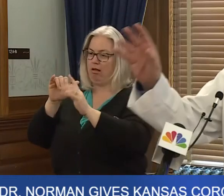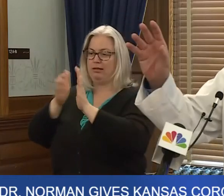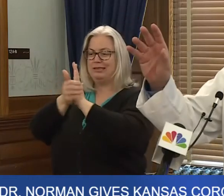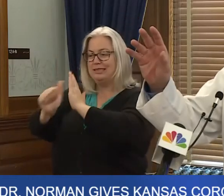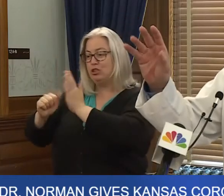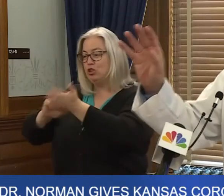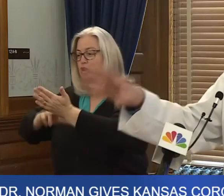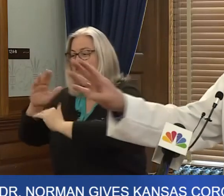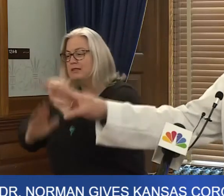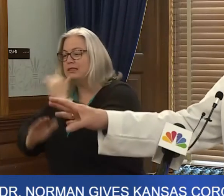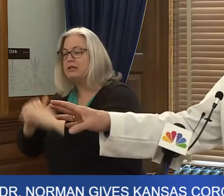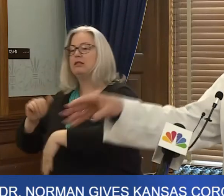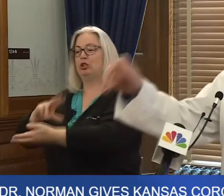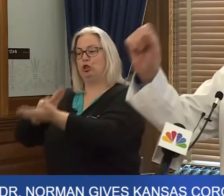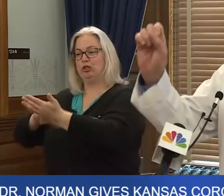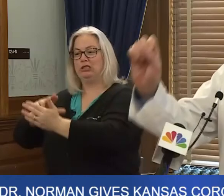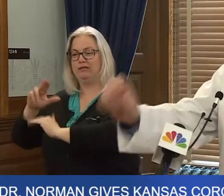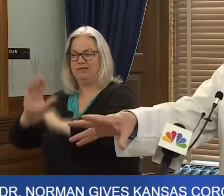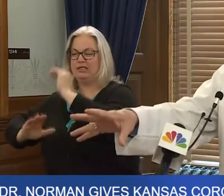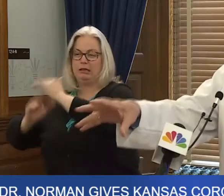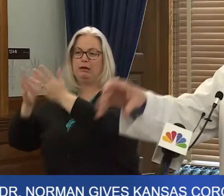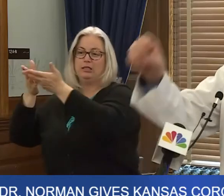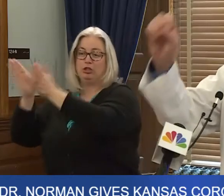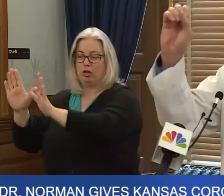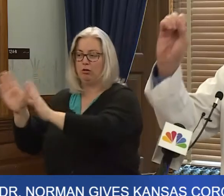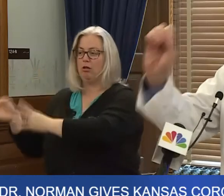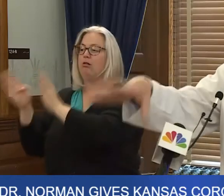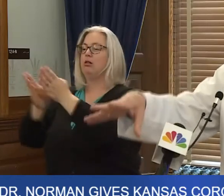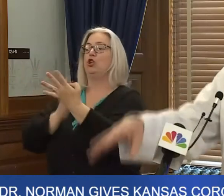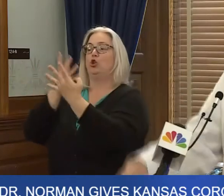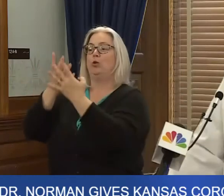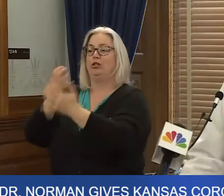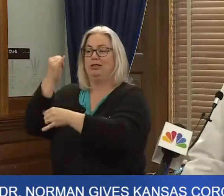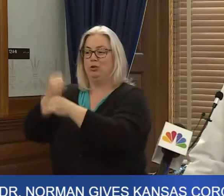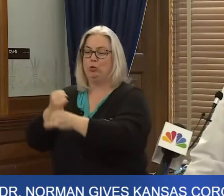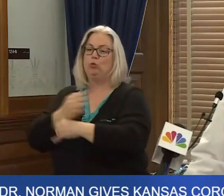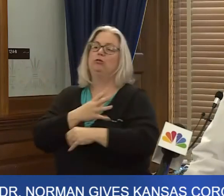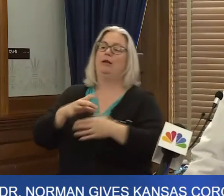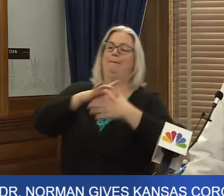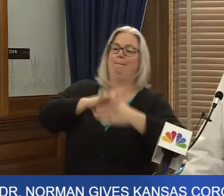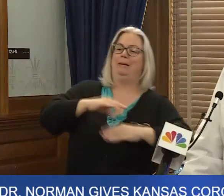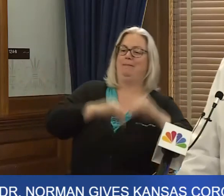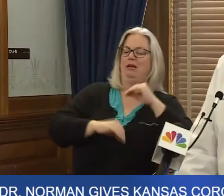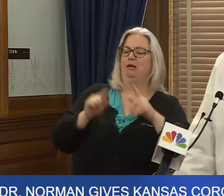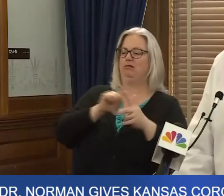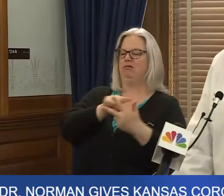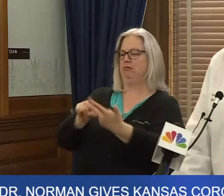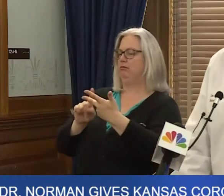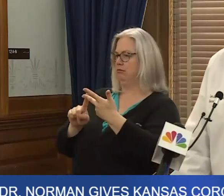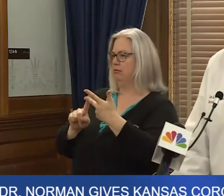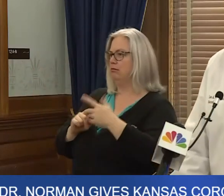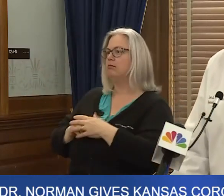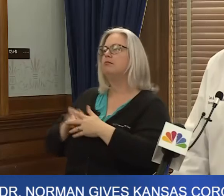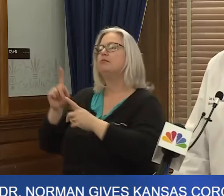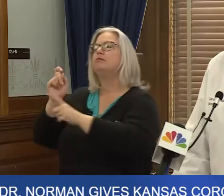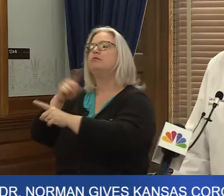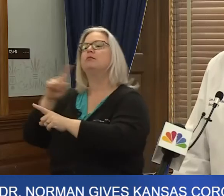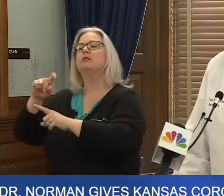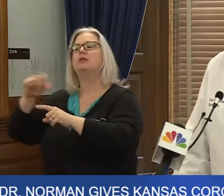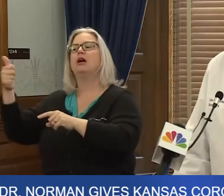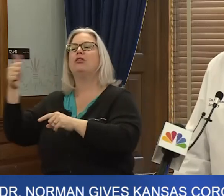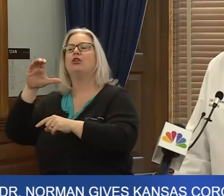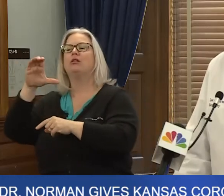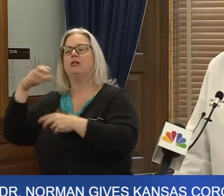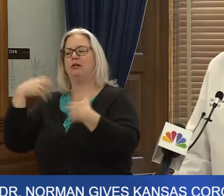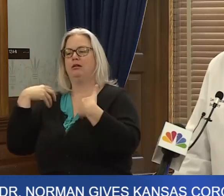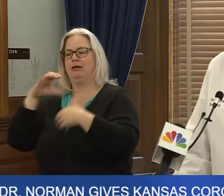skilled nursing and nursing facilities in general, correctional institutions, and meatpacking. Have you heard from county health officers from